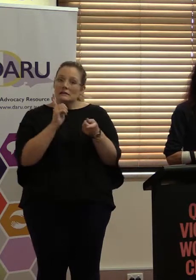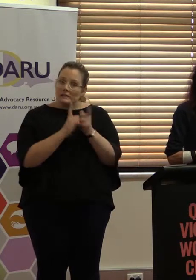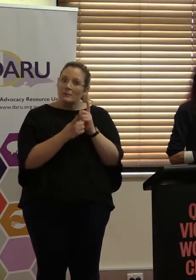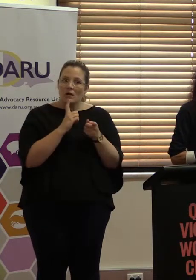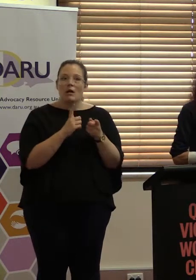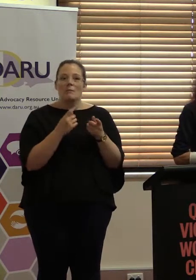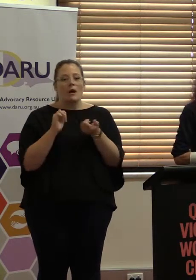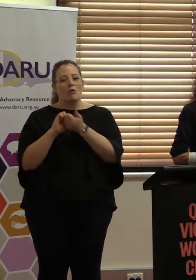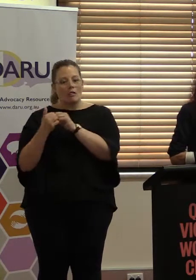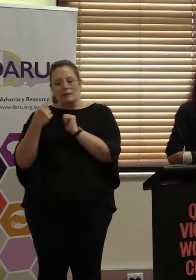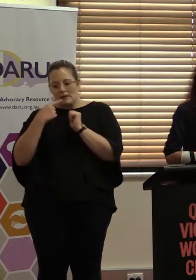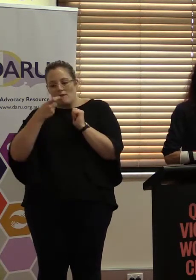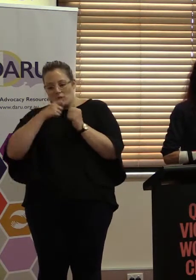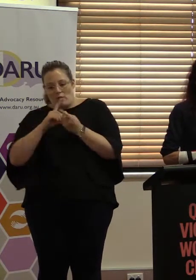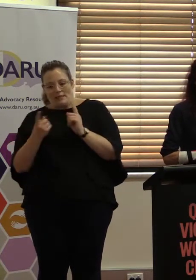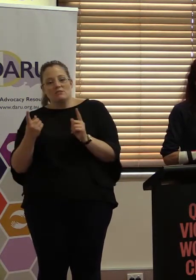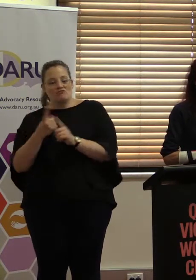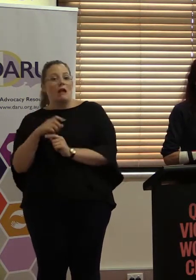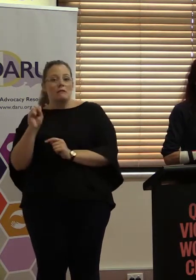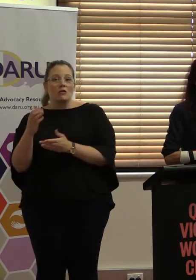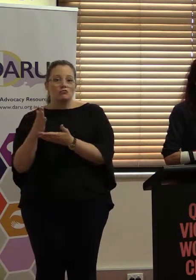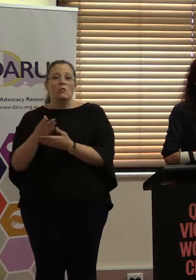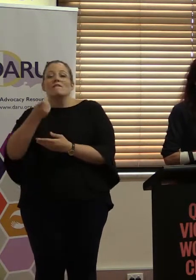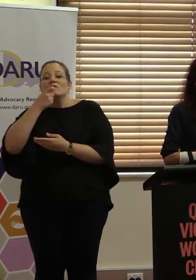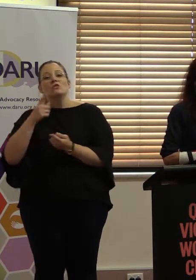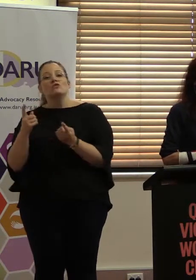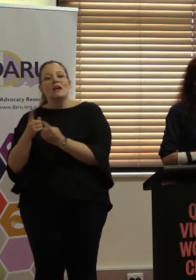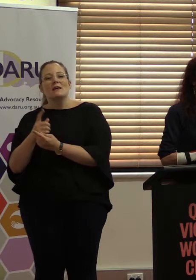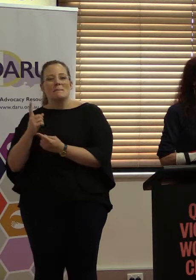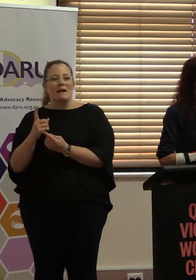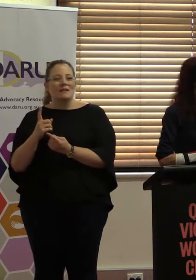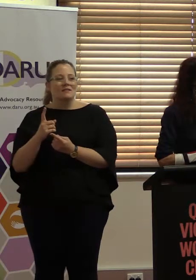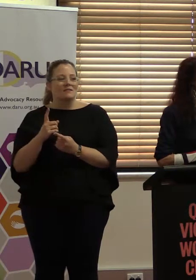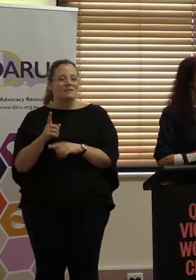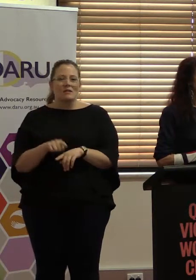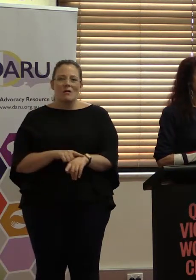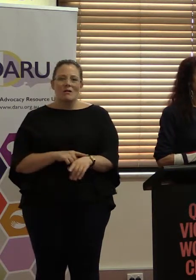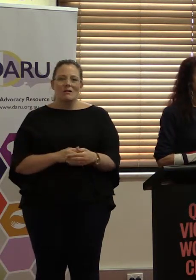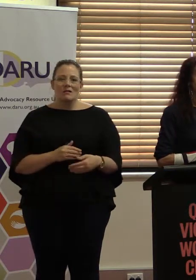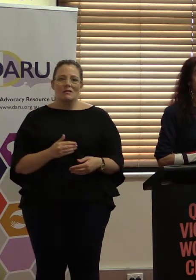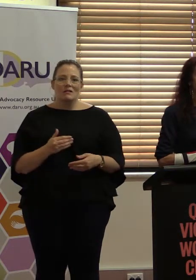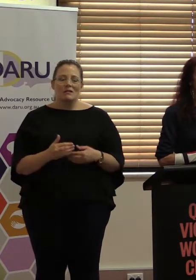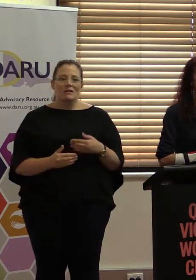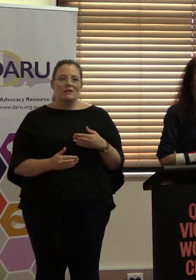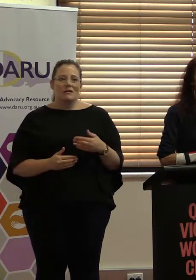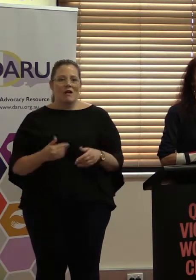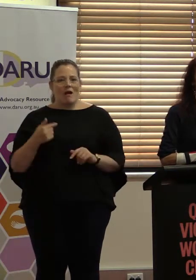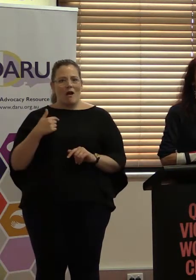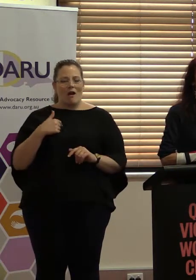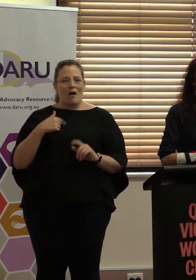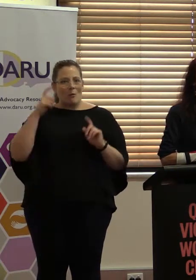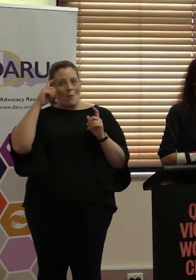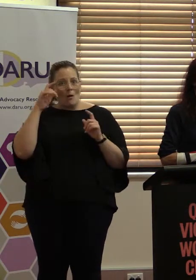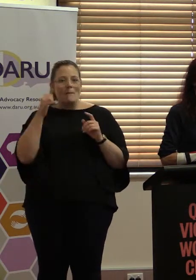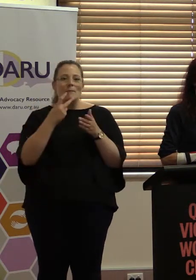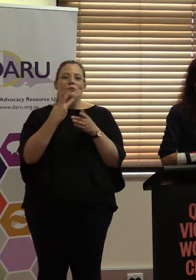true. But in terms of the pace of change, I do worry that in 20 years I'll stop this and look back and